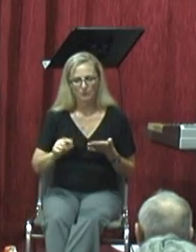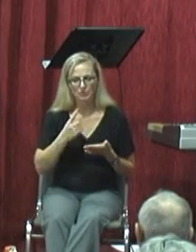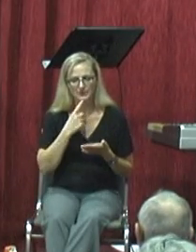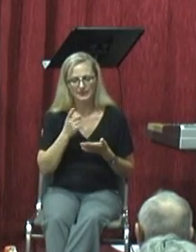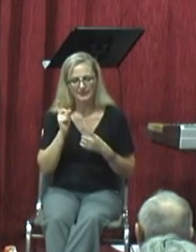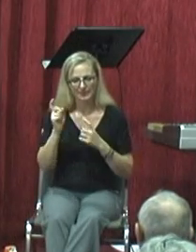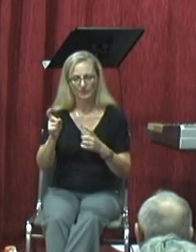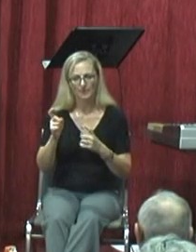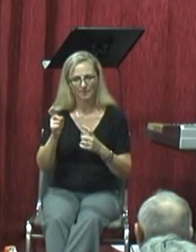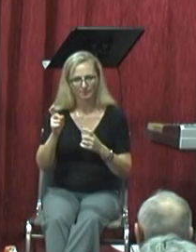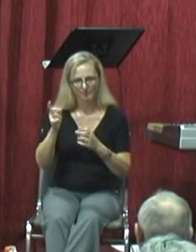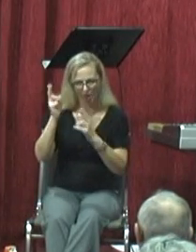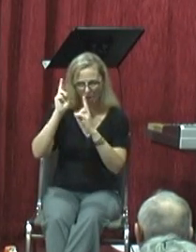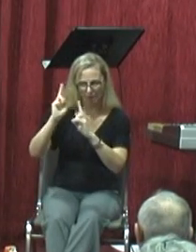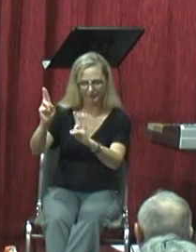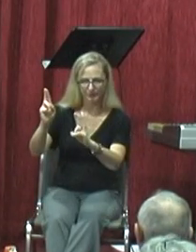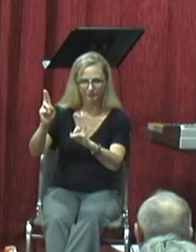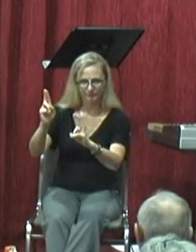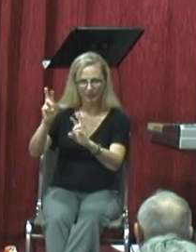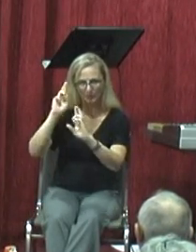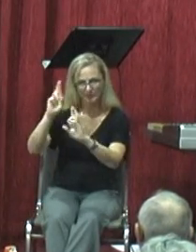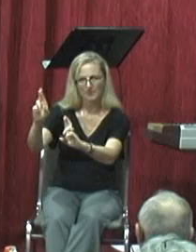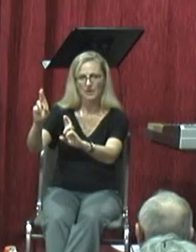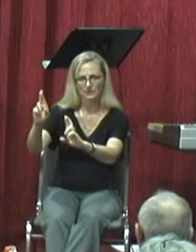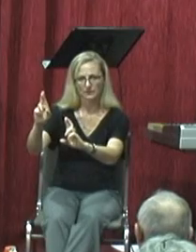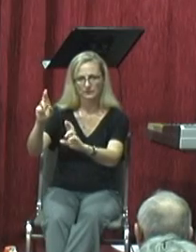another privilege of the Kohanim. They are to be honored.